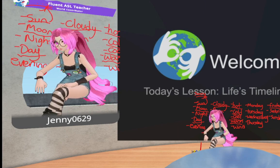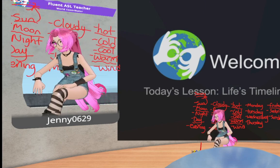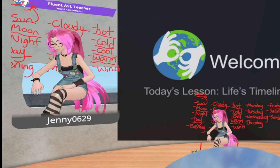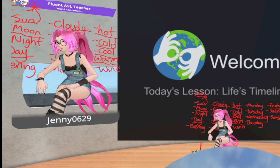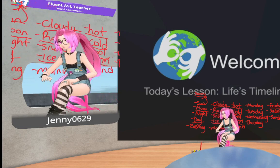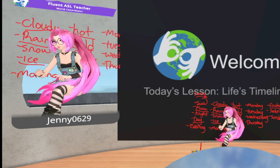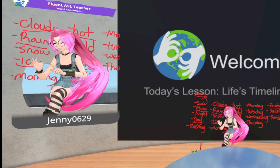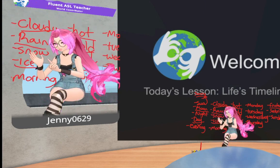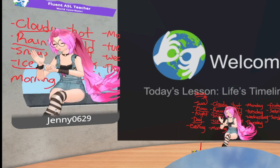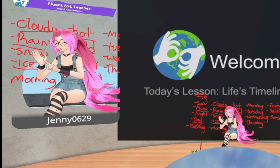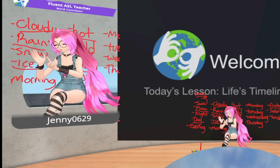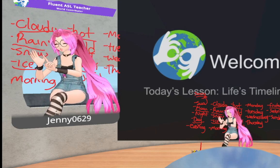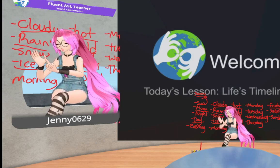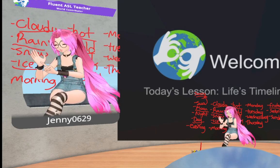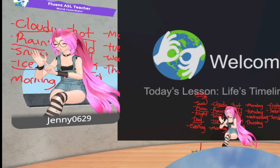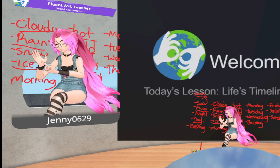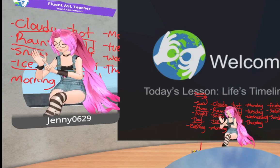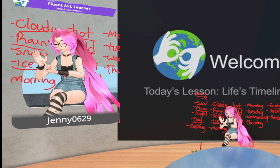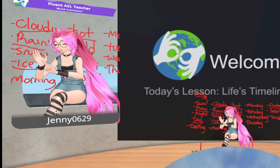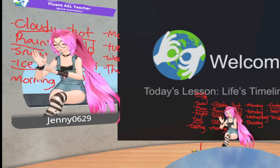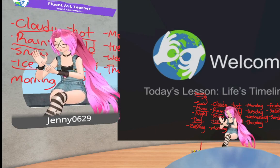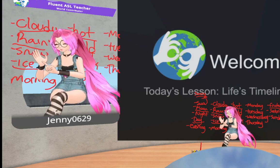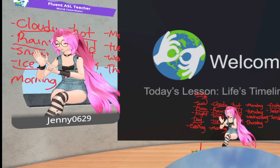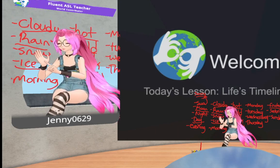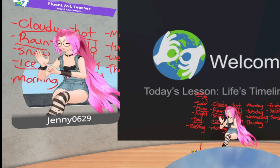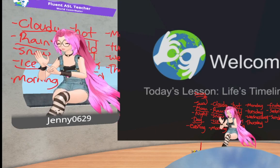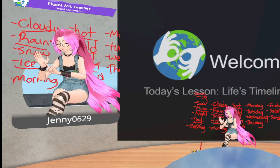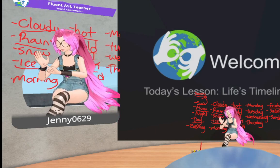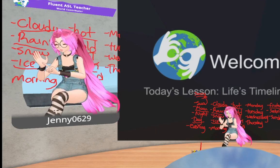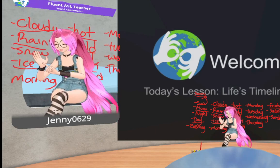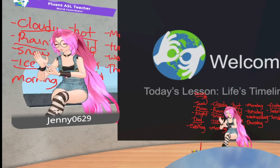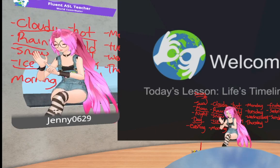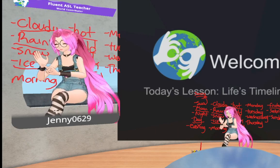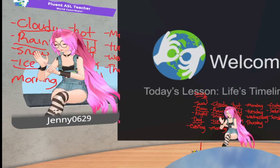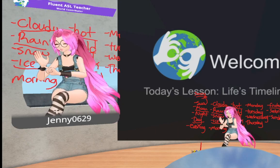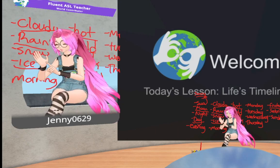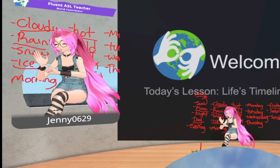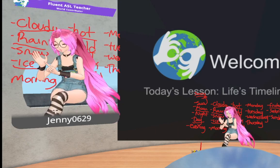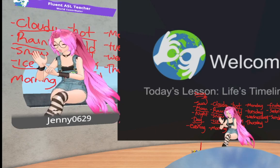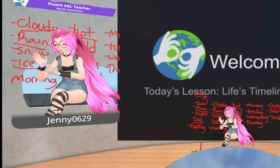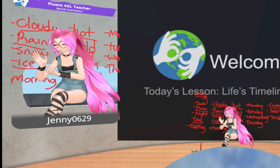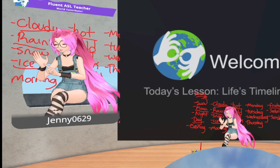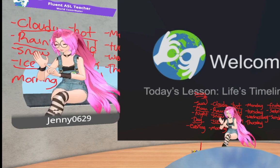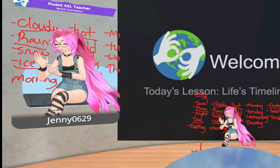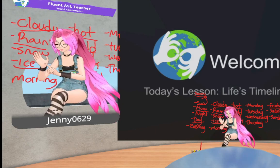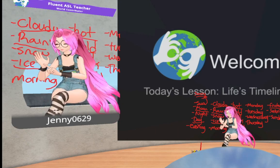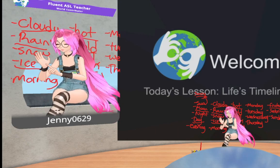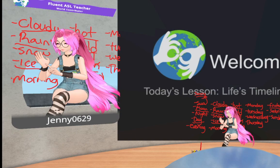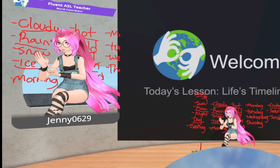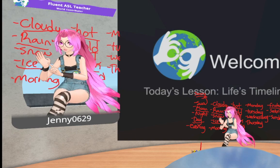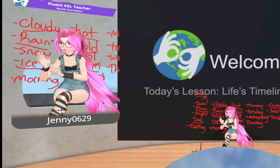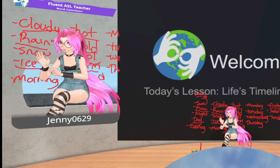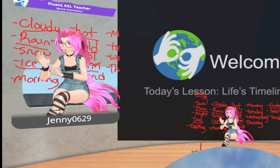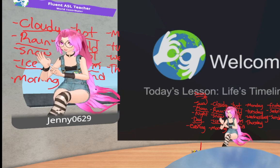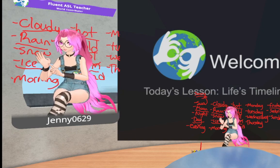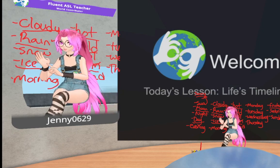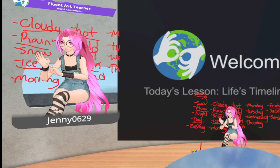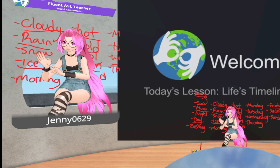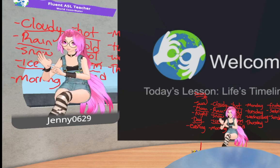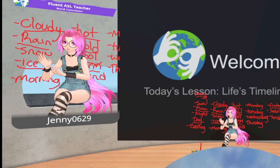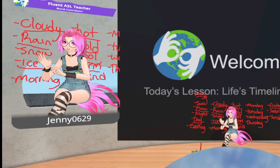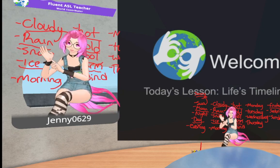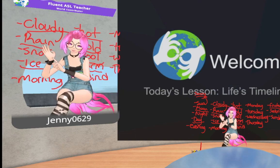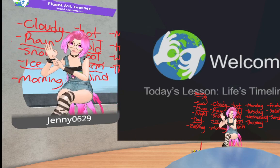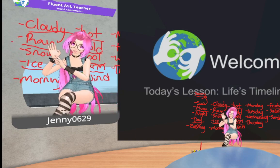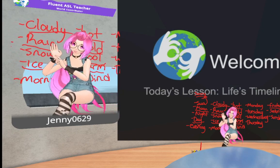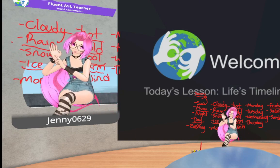Oh, bell or siren? Yeah, you're gonna do pointer finger. This is also alarm. This is also alarm. Yeah. Alarm,